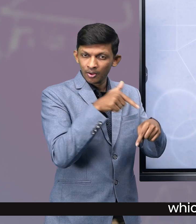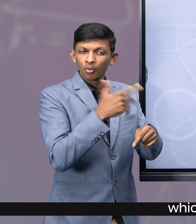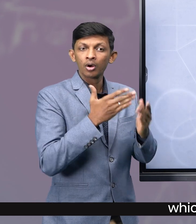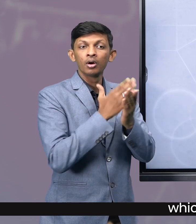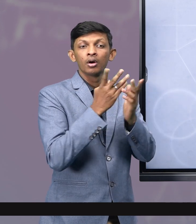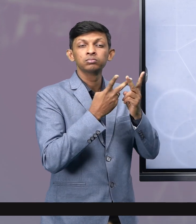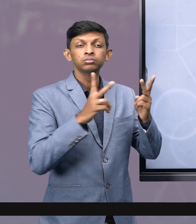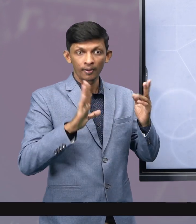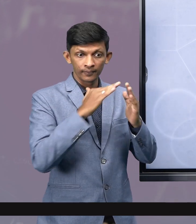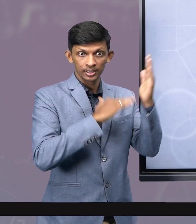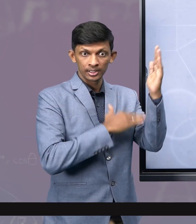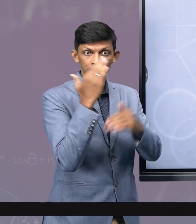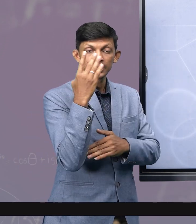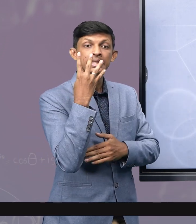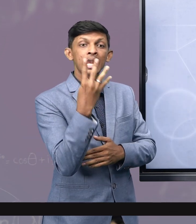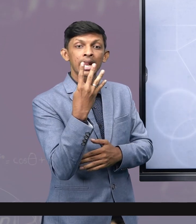of polygon with 4 sides.